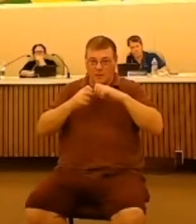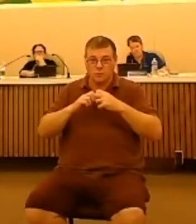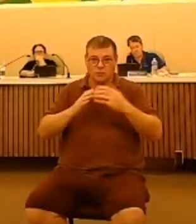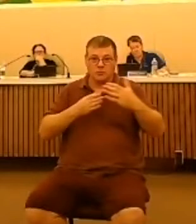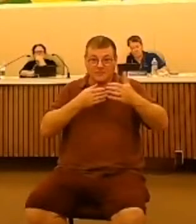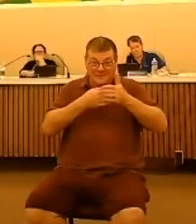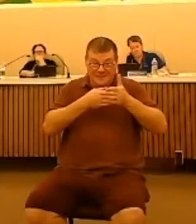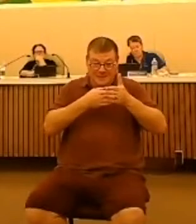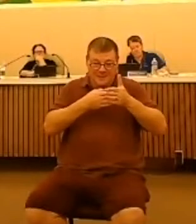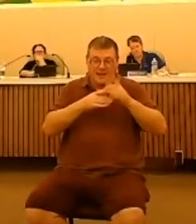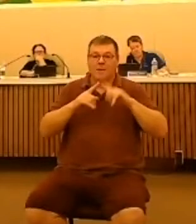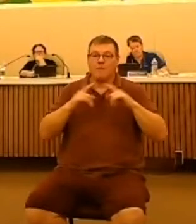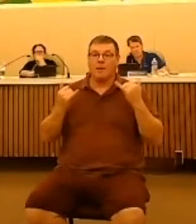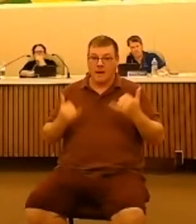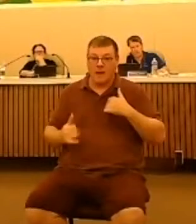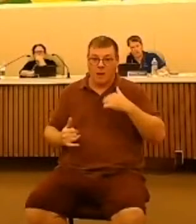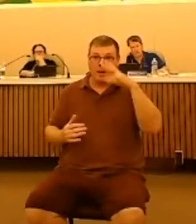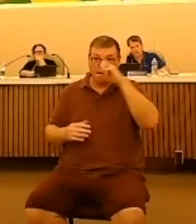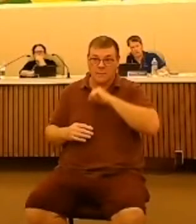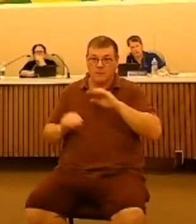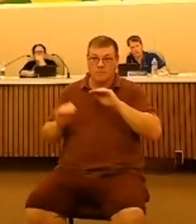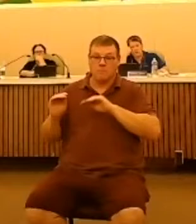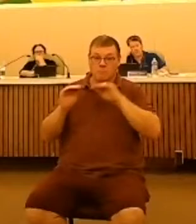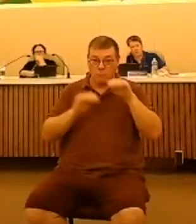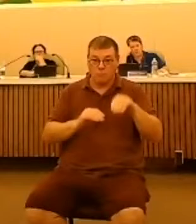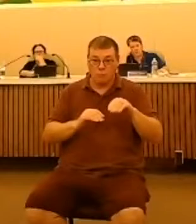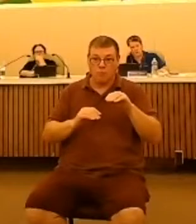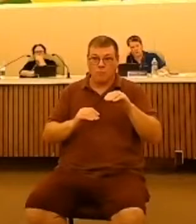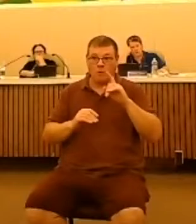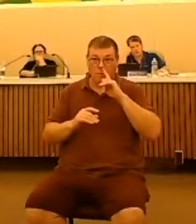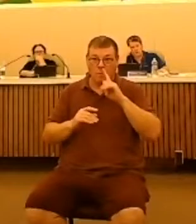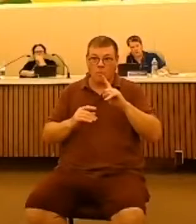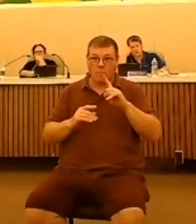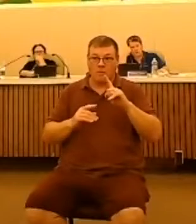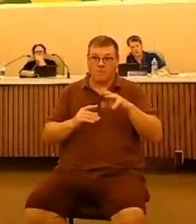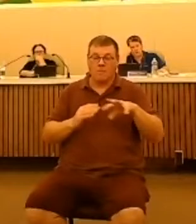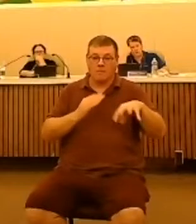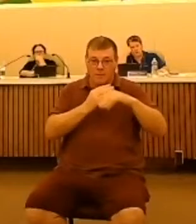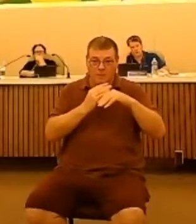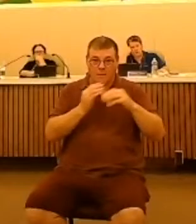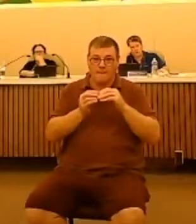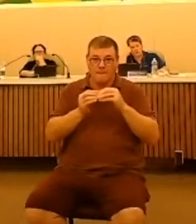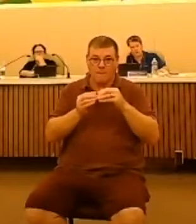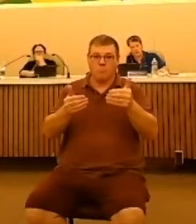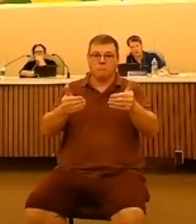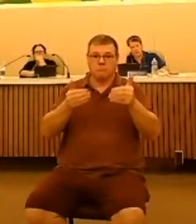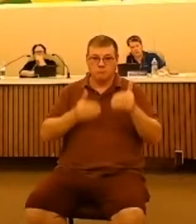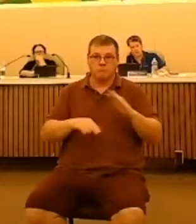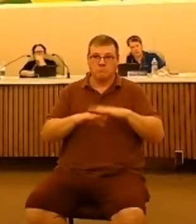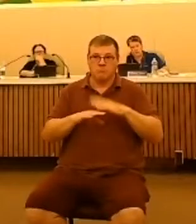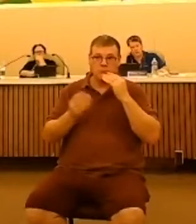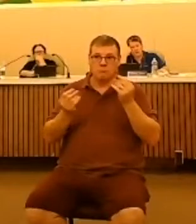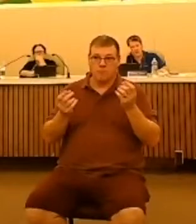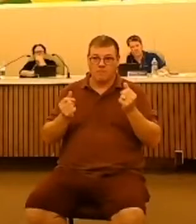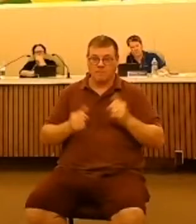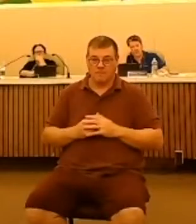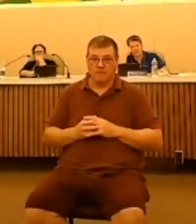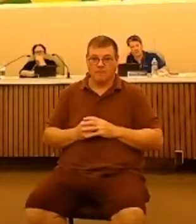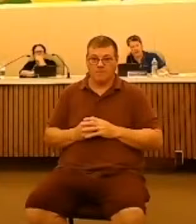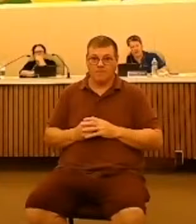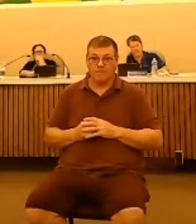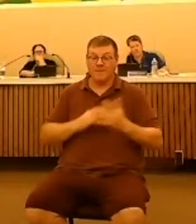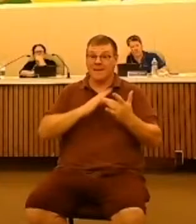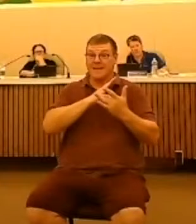end. But now I assume putting in the sidewalk is going to encroach further in on our properties. I'm not sure what the footage It's is